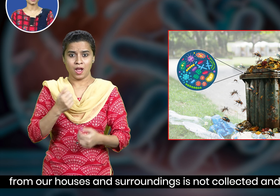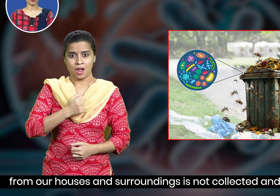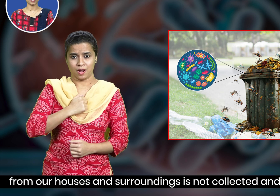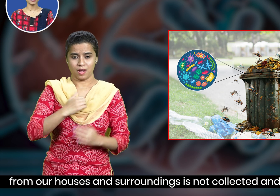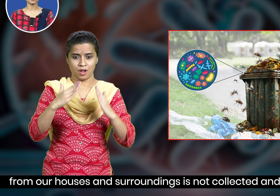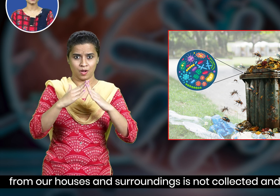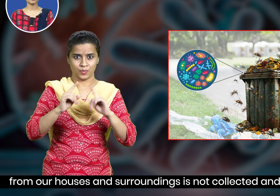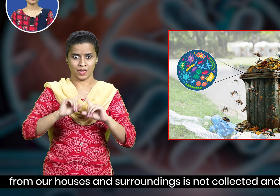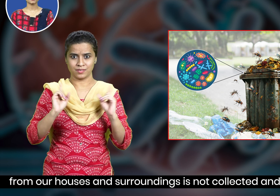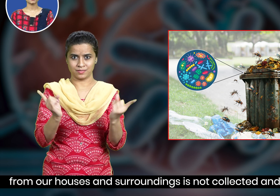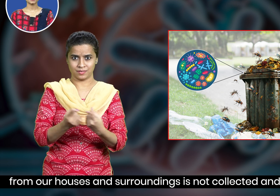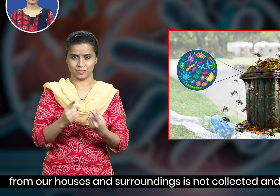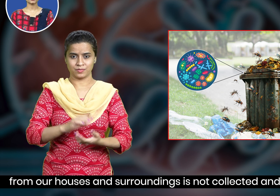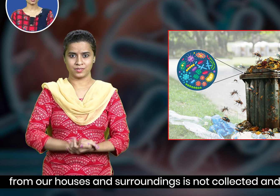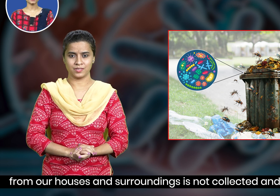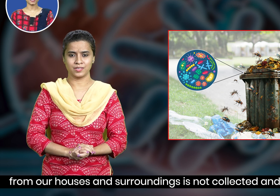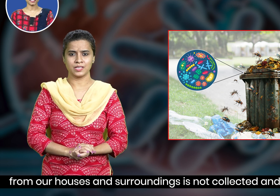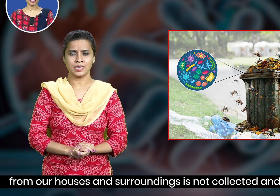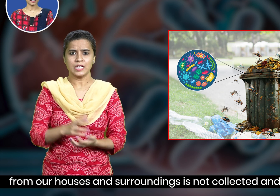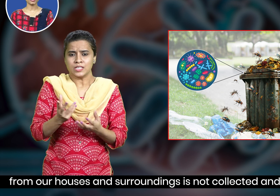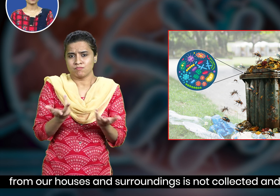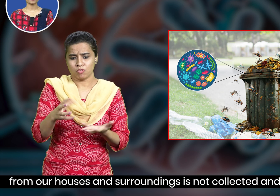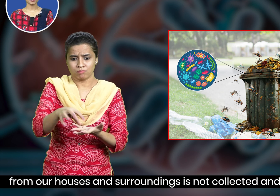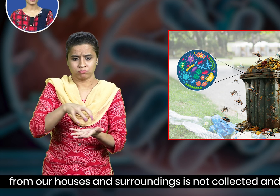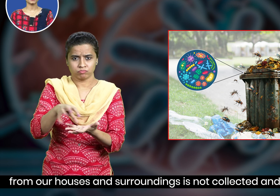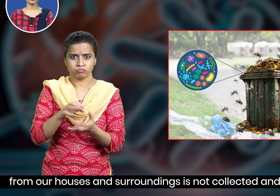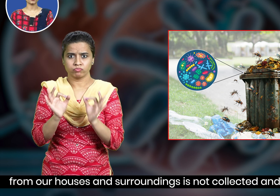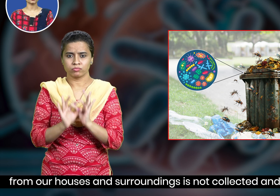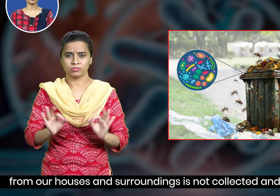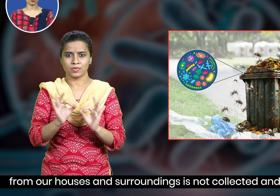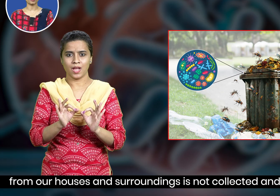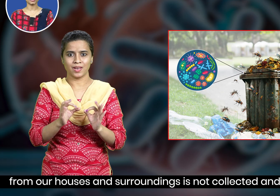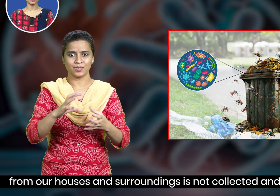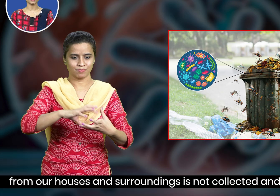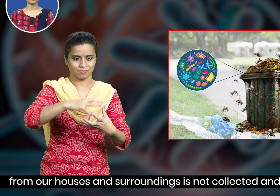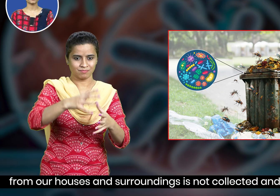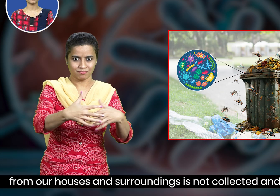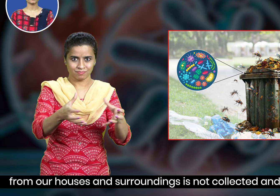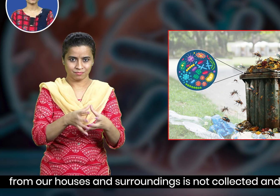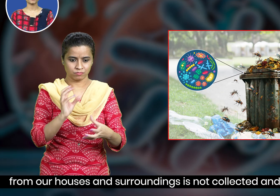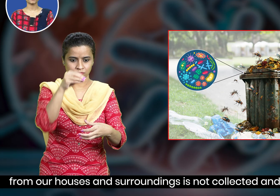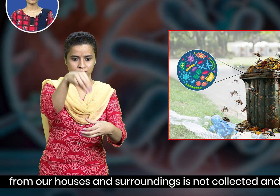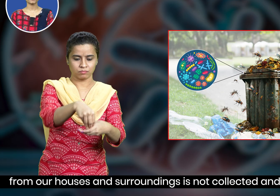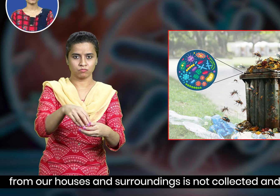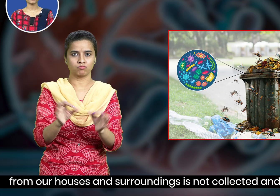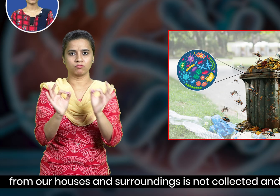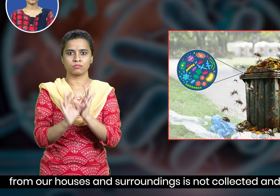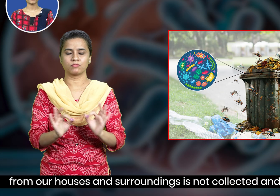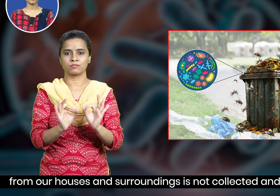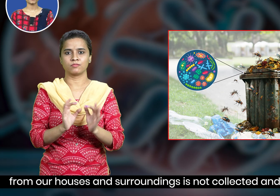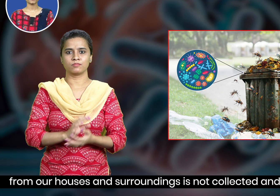and surroundings is not collected and disposed properly?